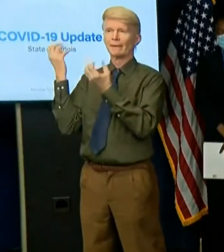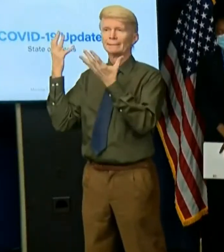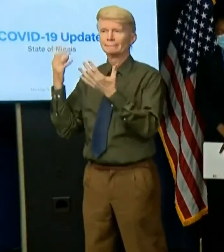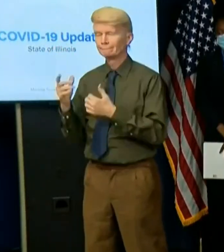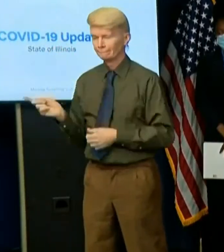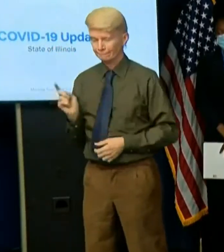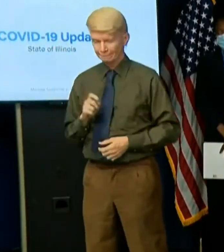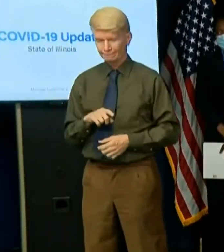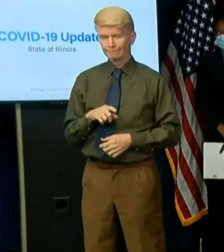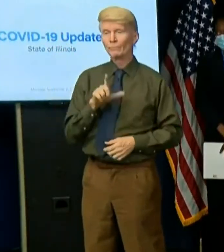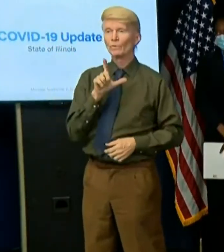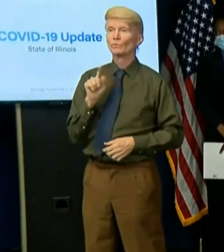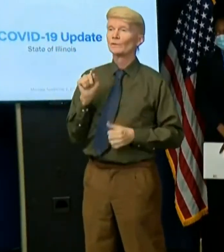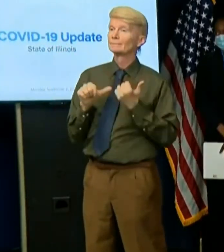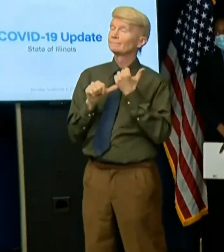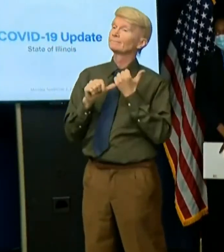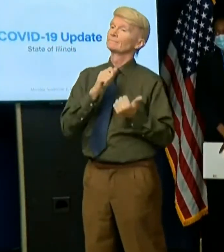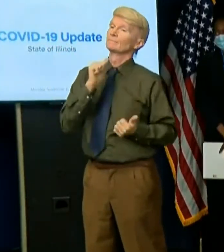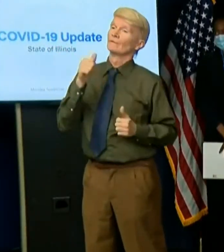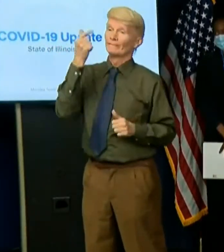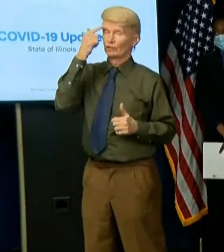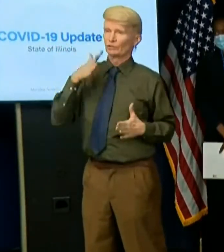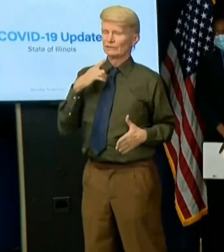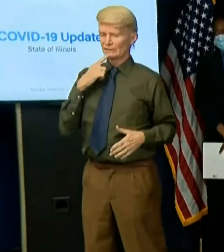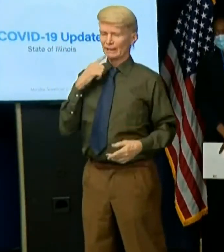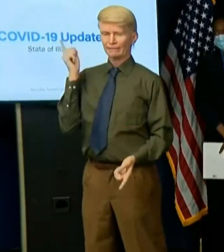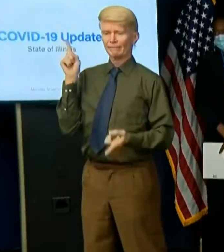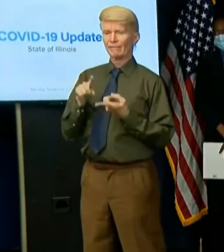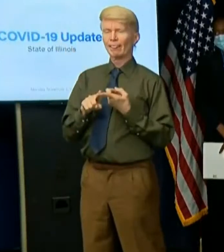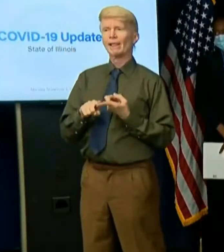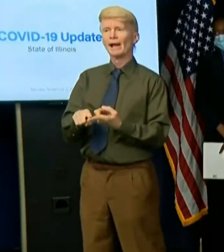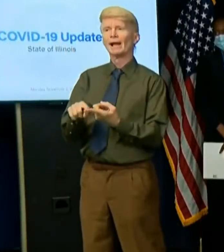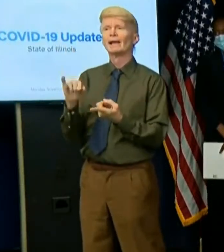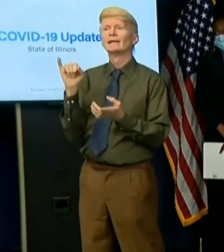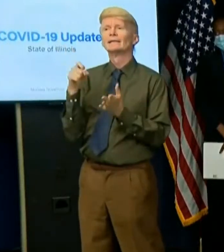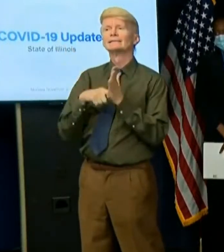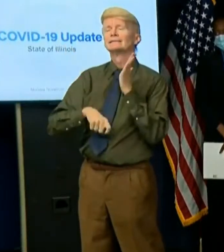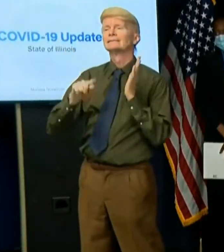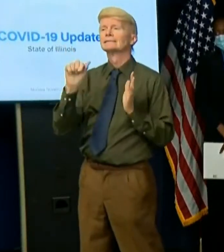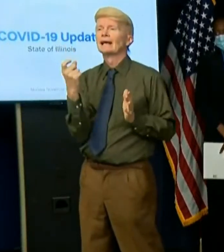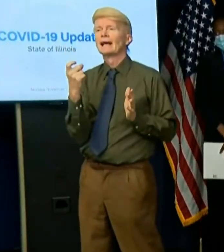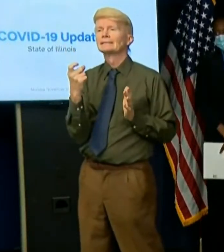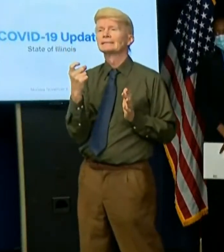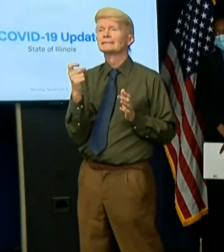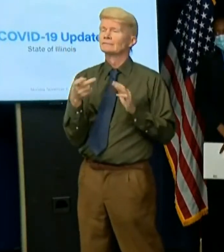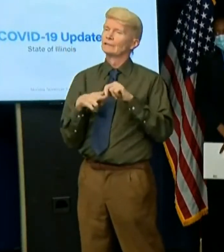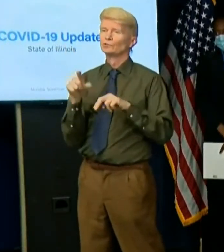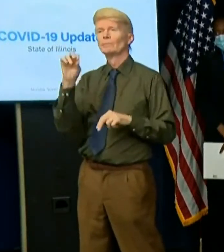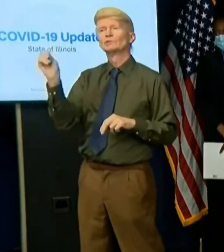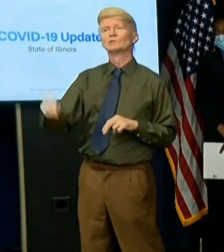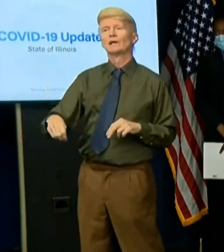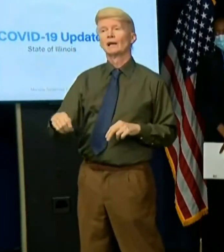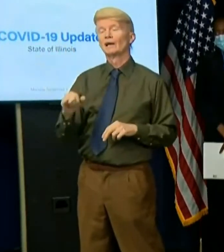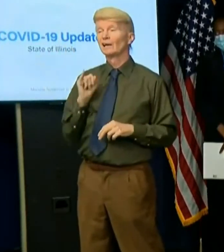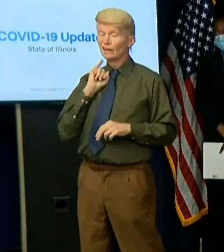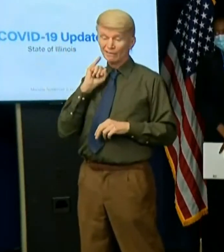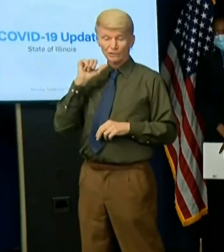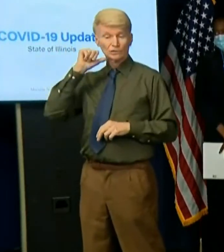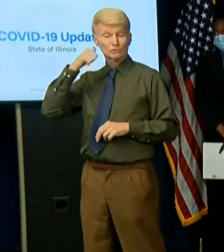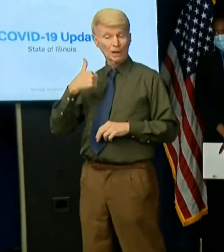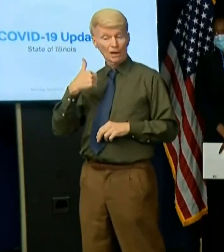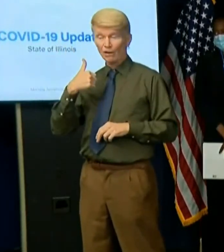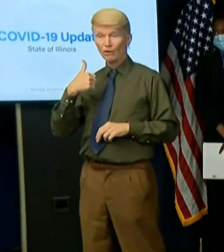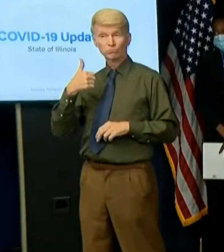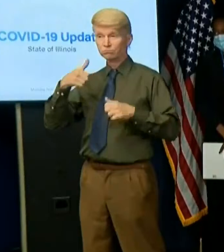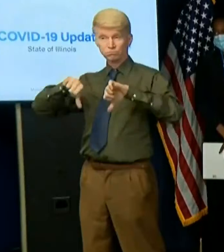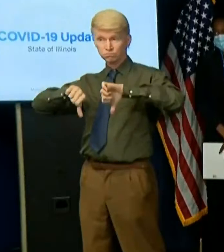Governor, the Lieutenant Governor said not long ago that the flat income tax would have to be raised 20% on everyone if the tax question fails tomorrow. How